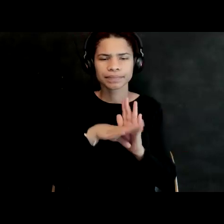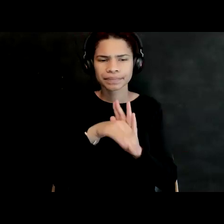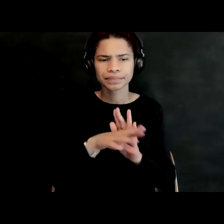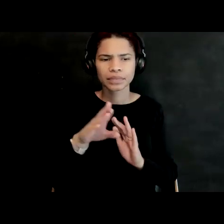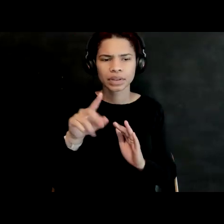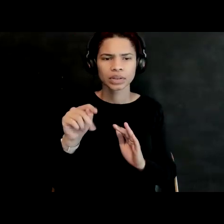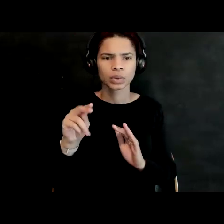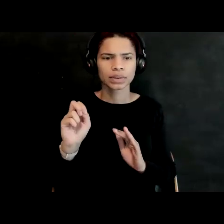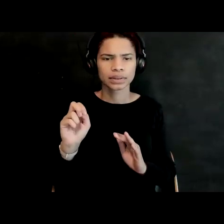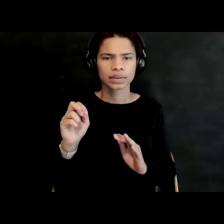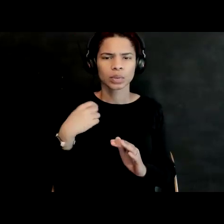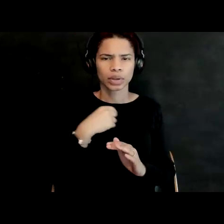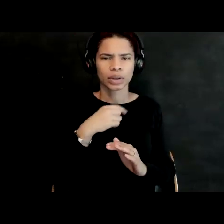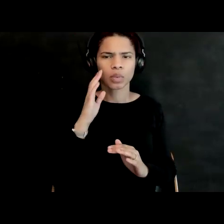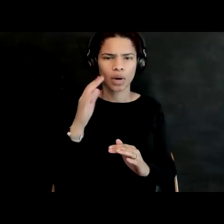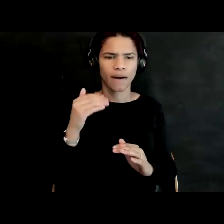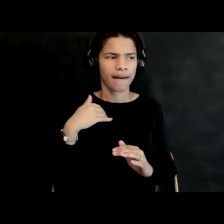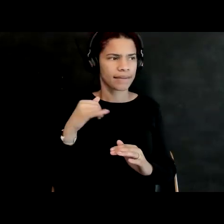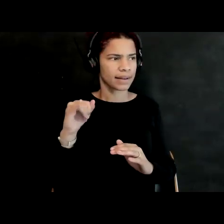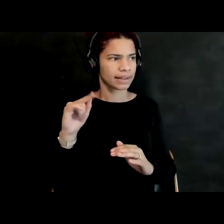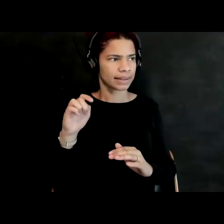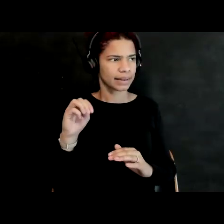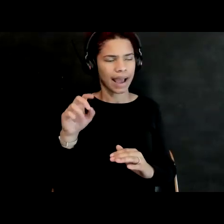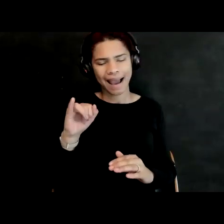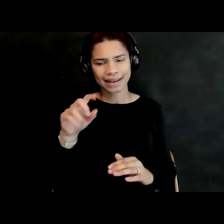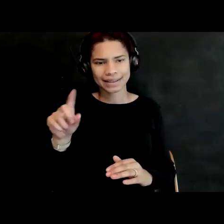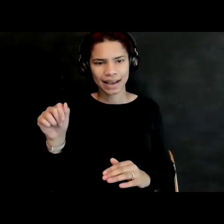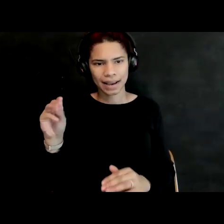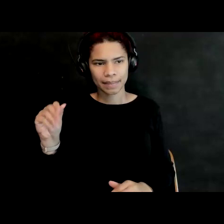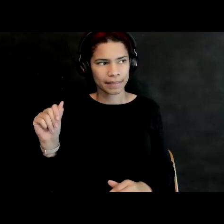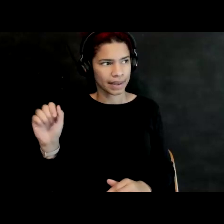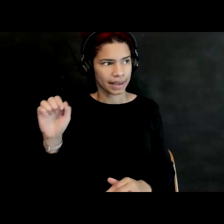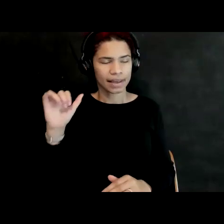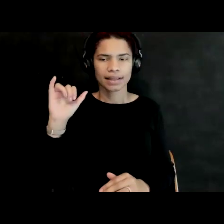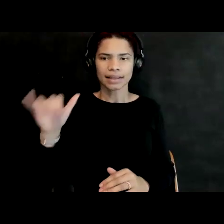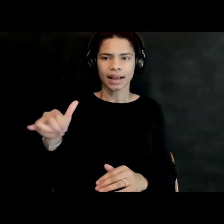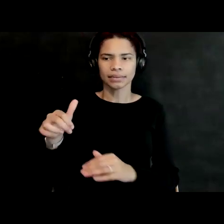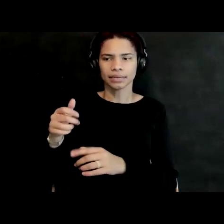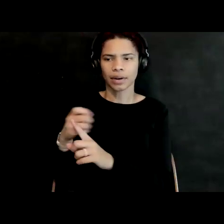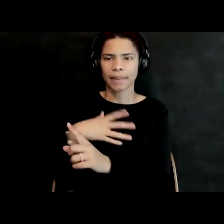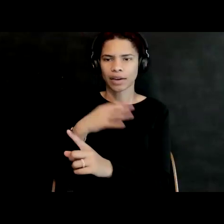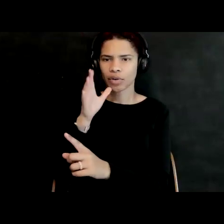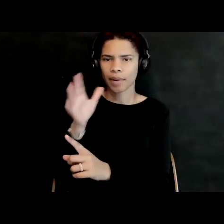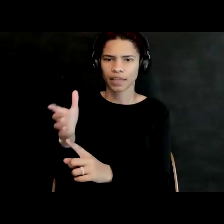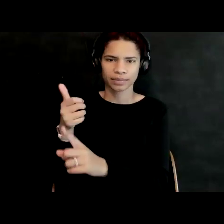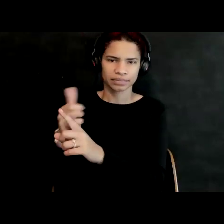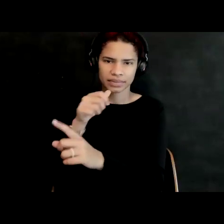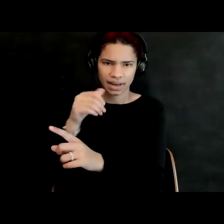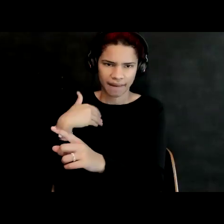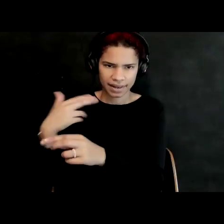And we'll get an Ida May, who I just named after my grandmother. That's what I decided her name was Ida May, since she didn't have